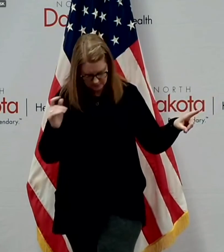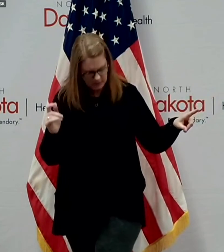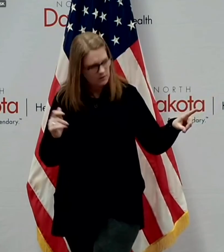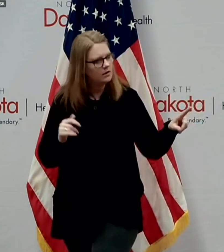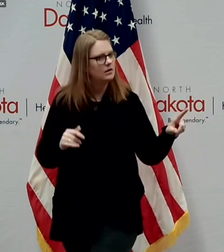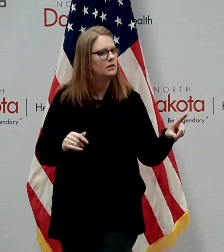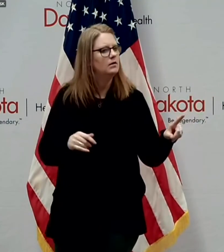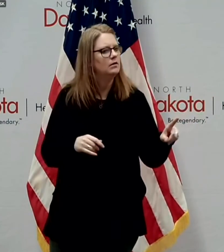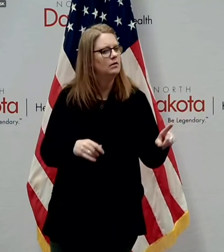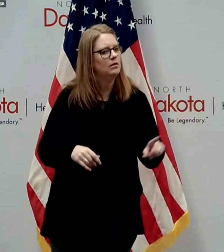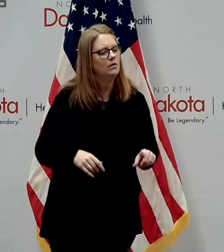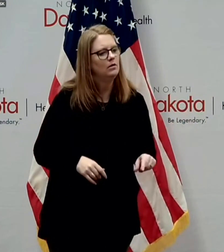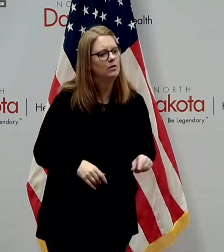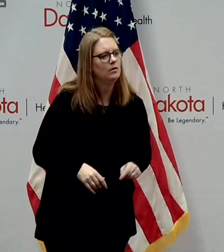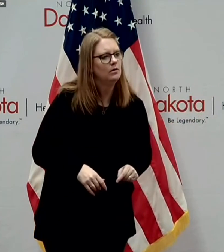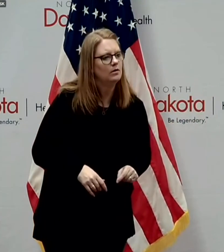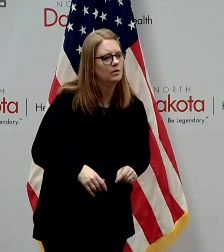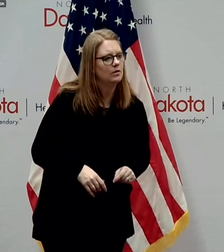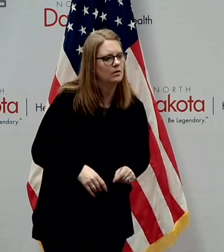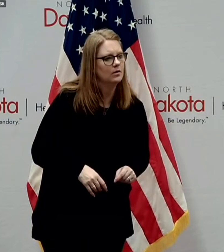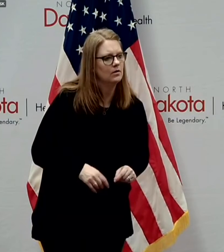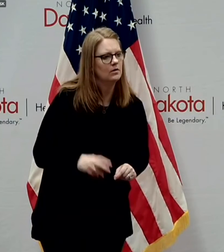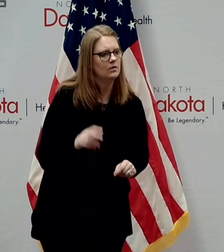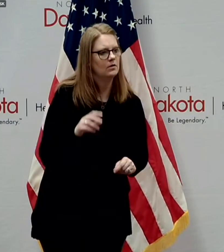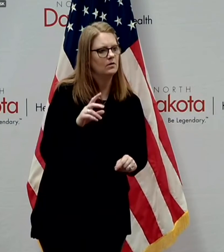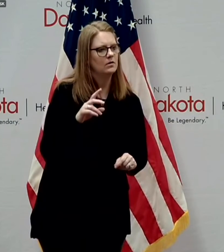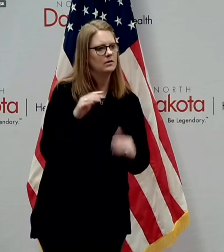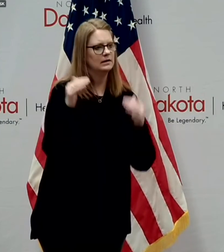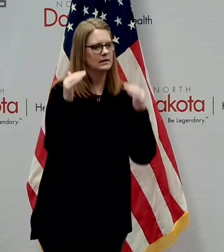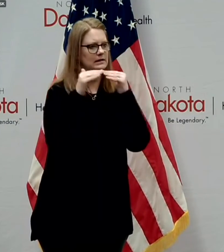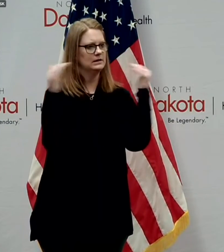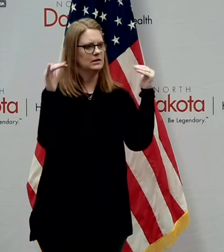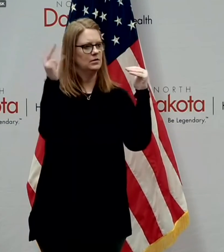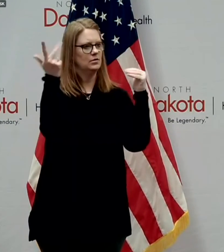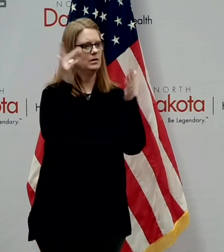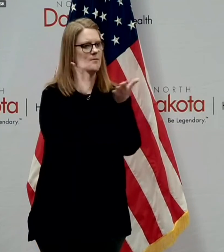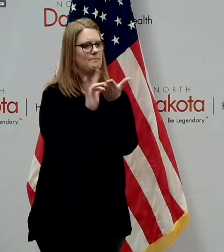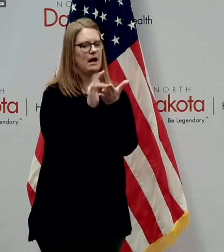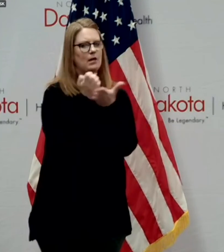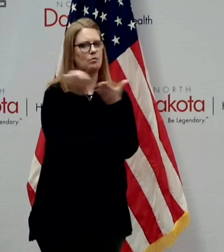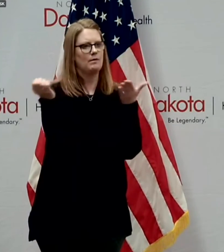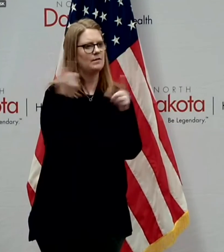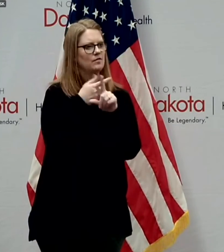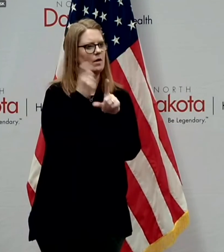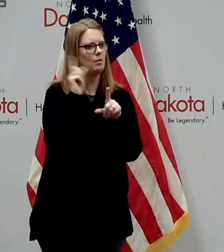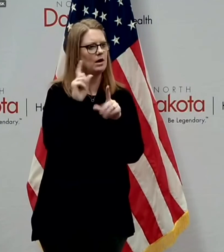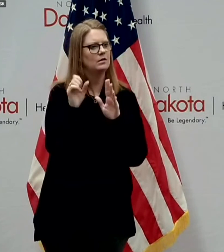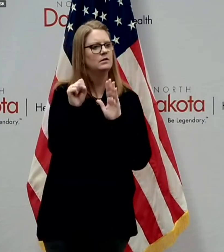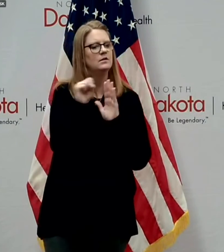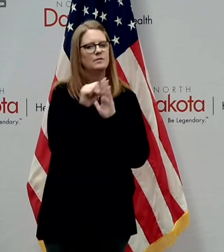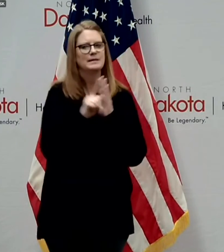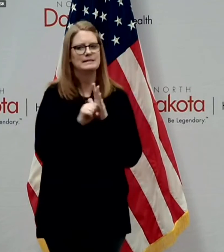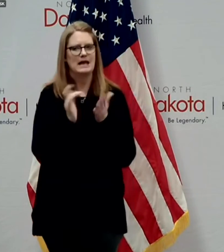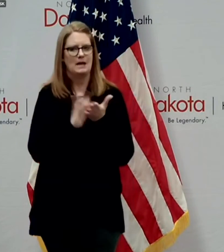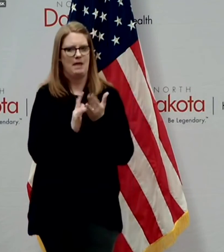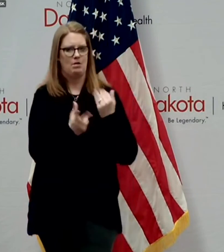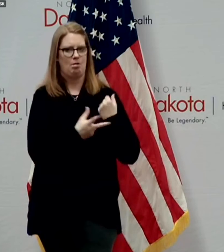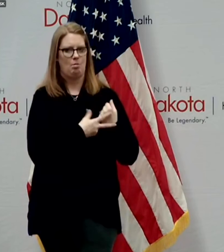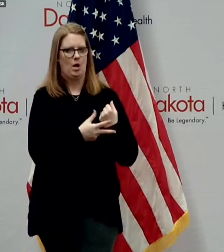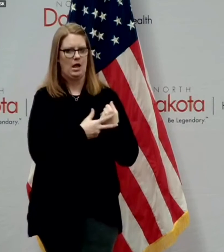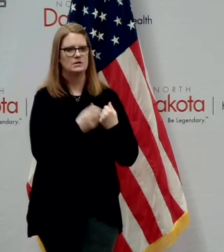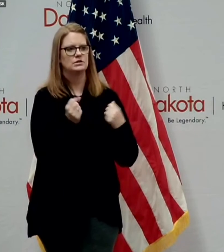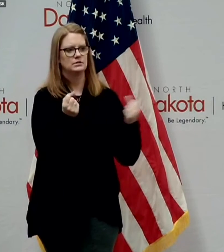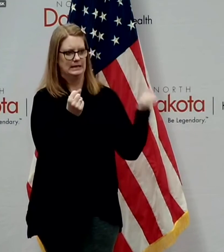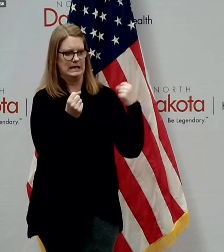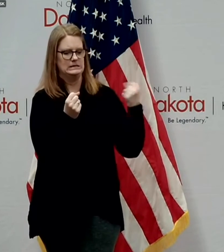Just curious, where is the Tier 3 medical equipment coming from? Is that from the state medical cache? Yes, it is.